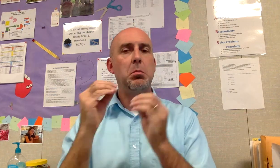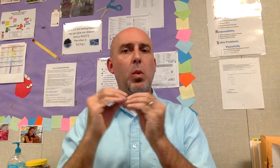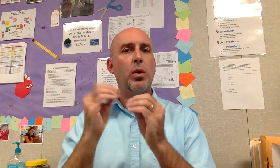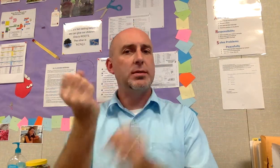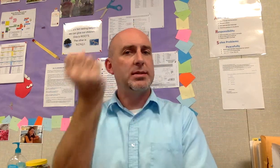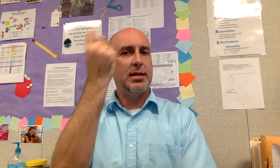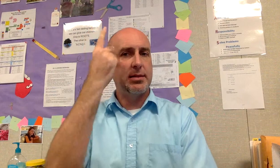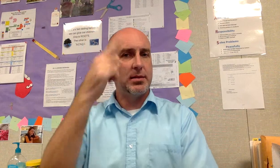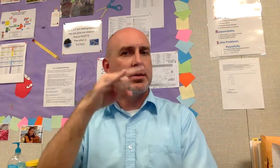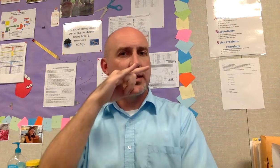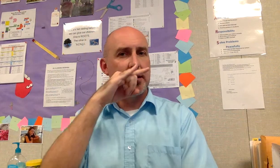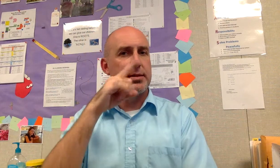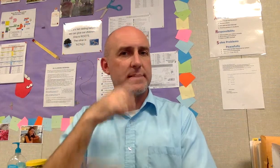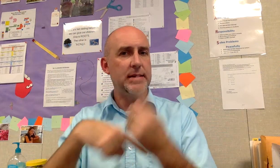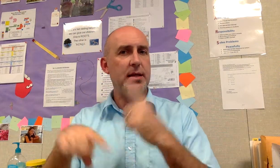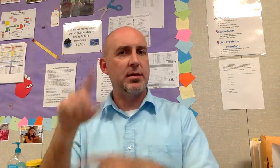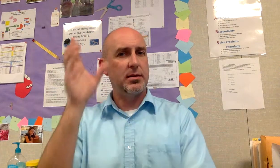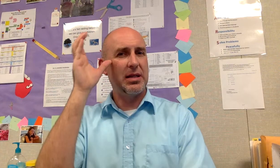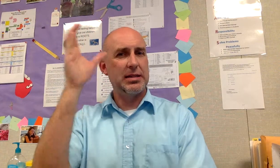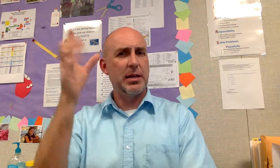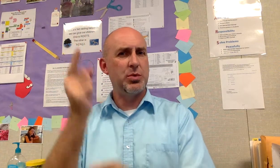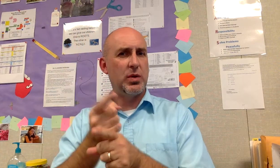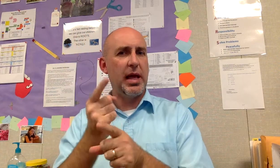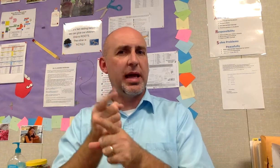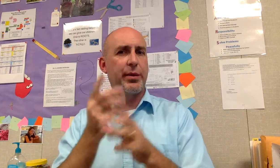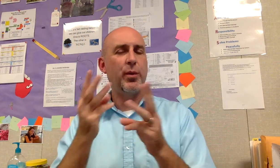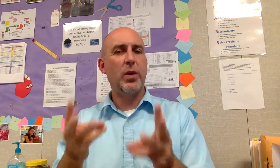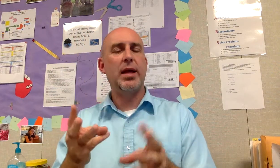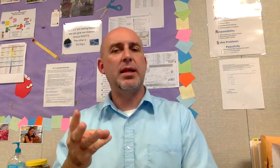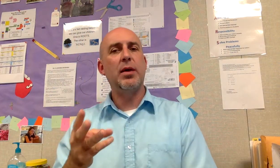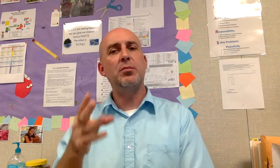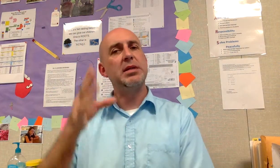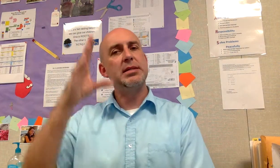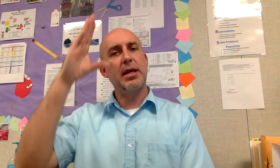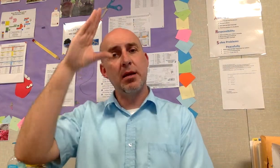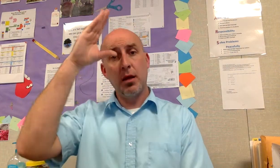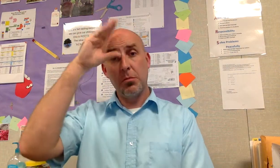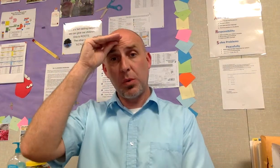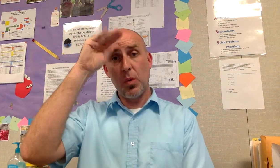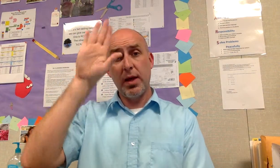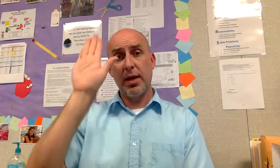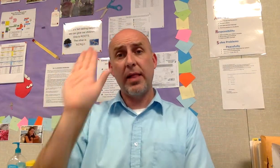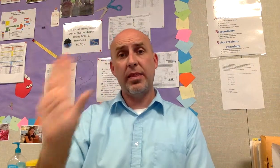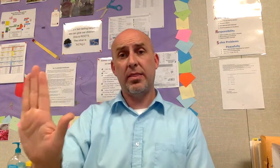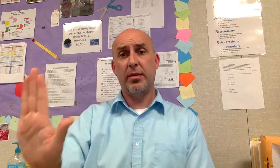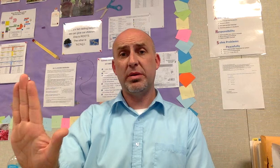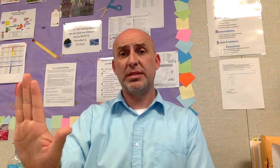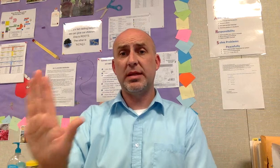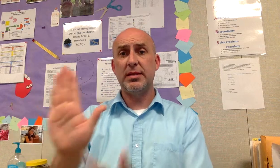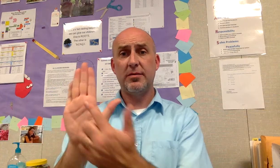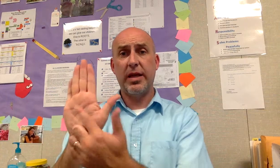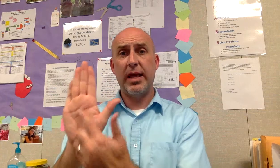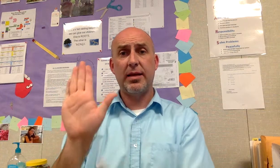more sense to the kids to sign it a conceptually accurate way, and that would be to sign boy and then the possessive hand